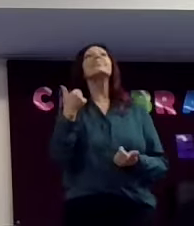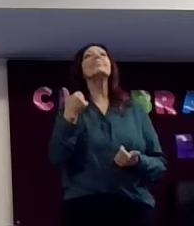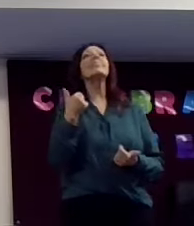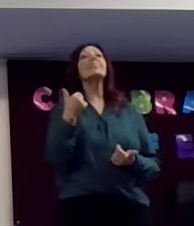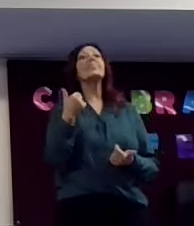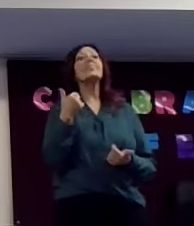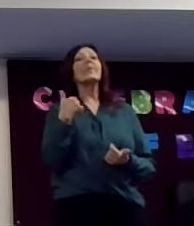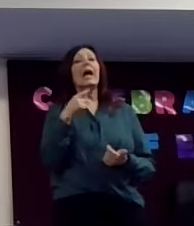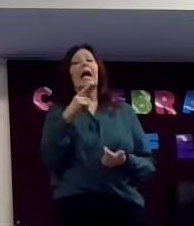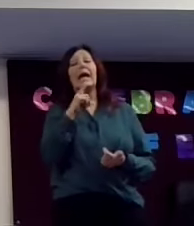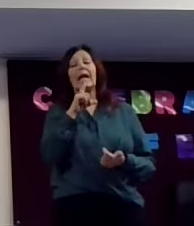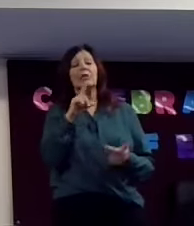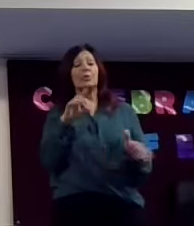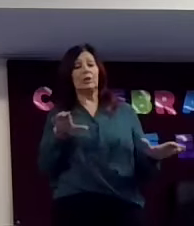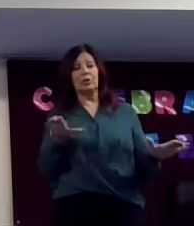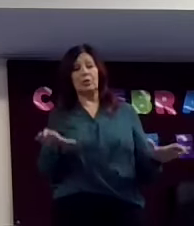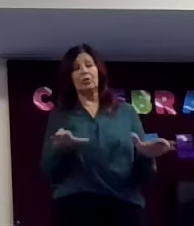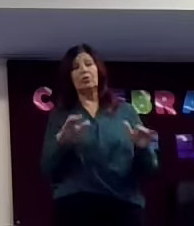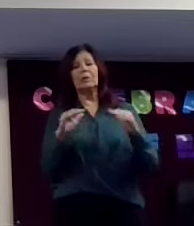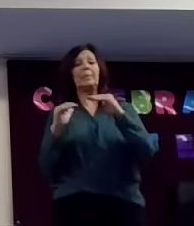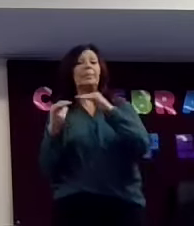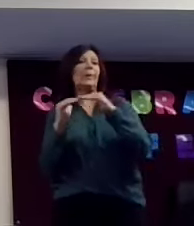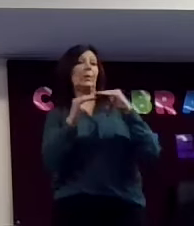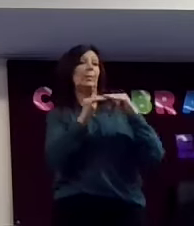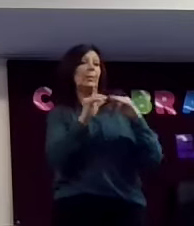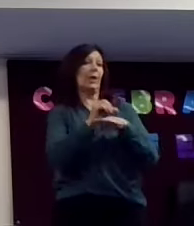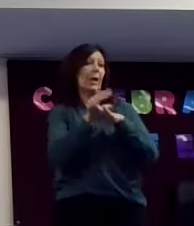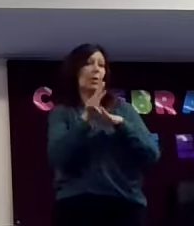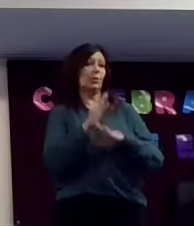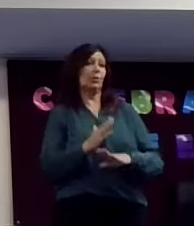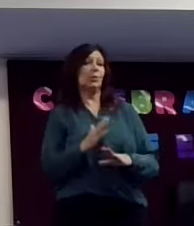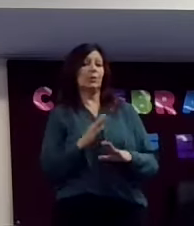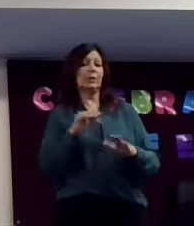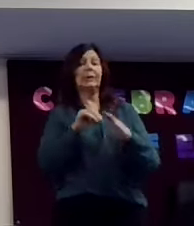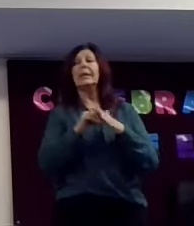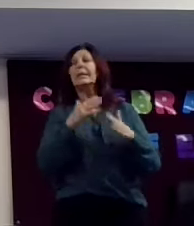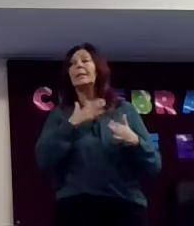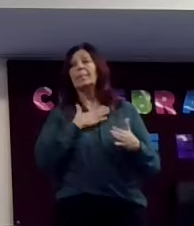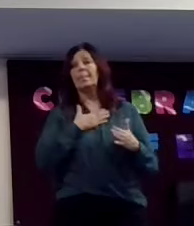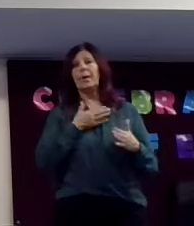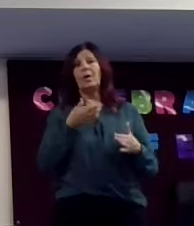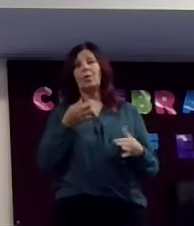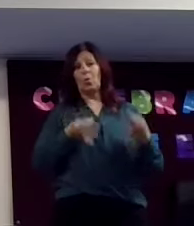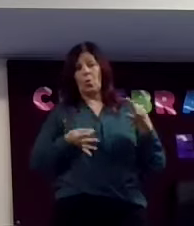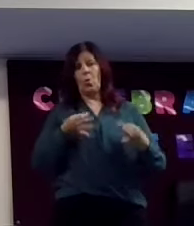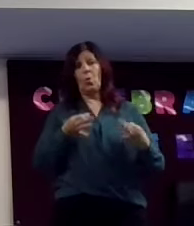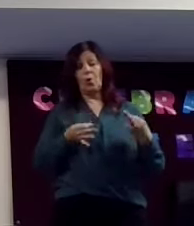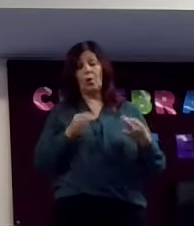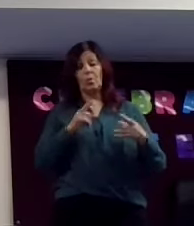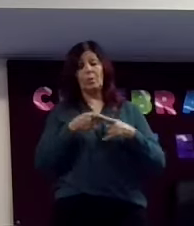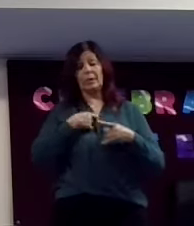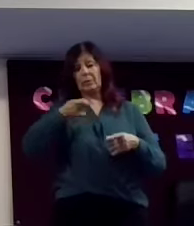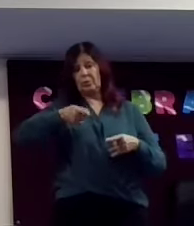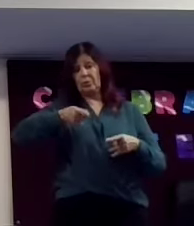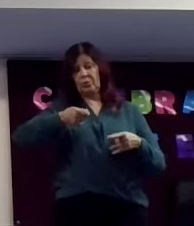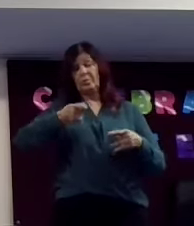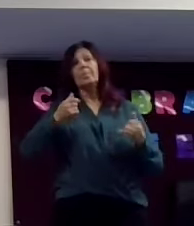I actually encouraged peer-to-peer counselors in my court when I was a